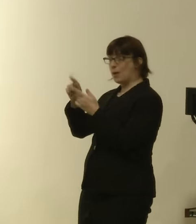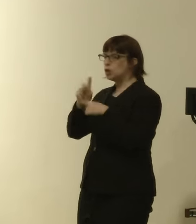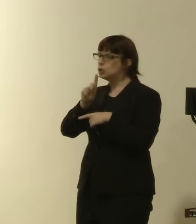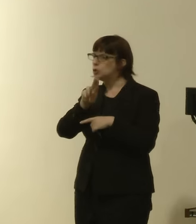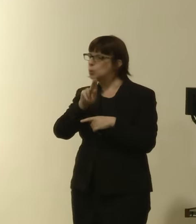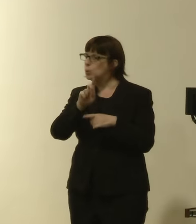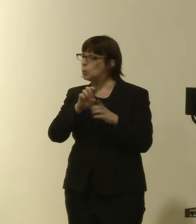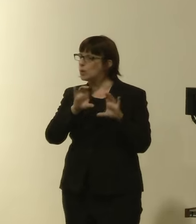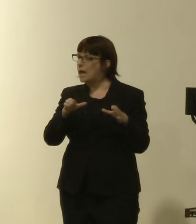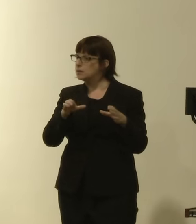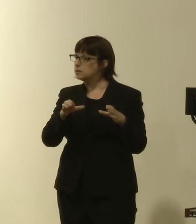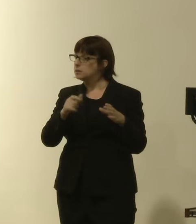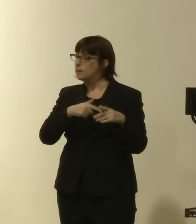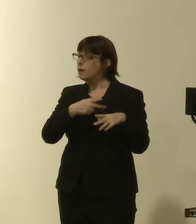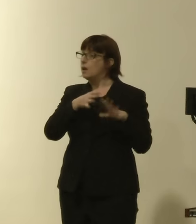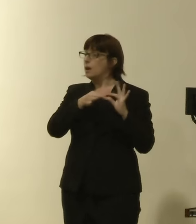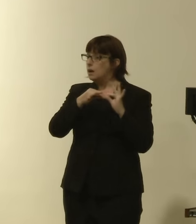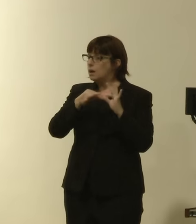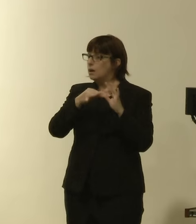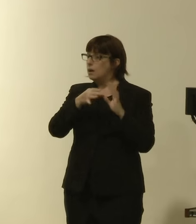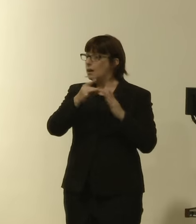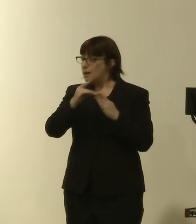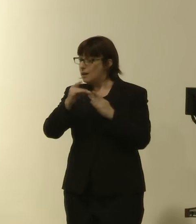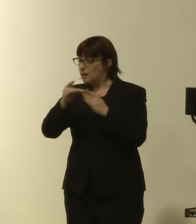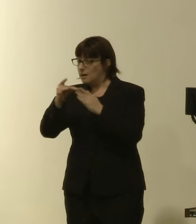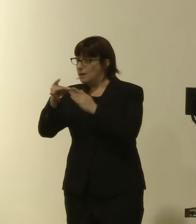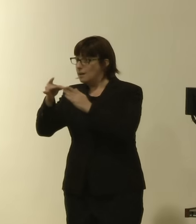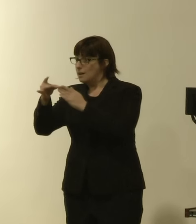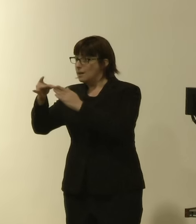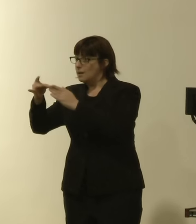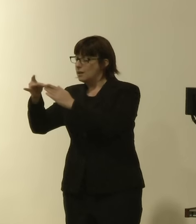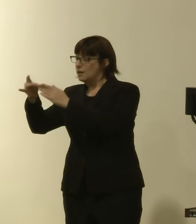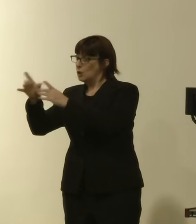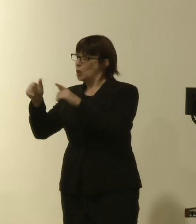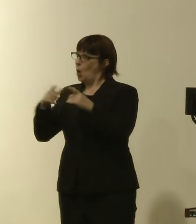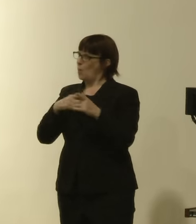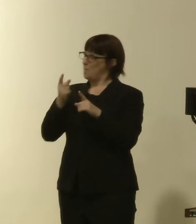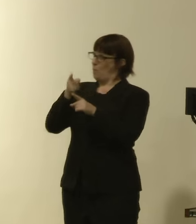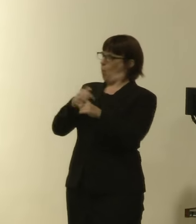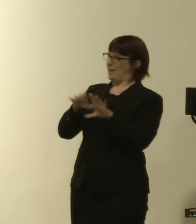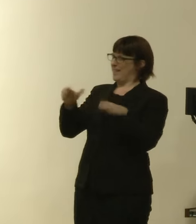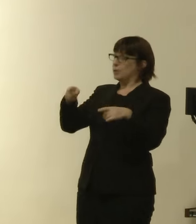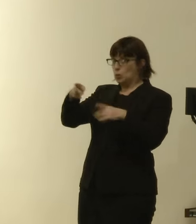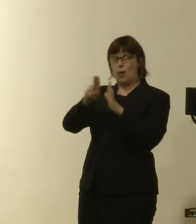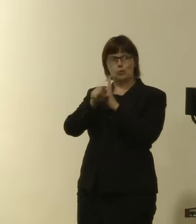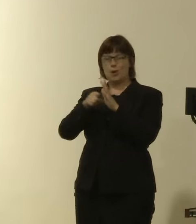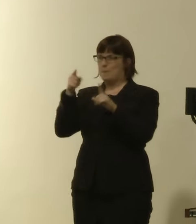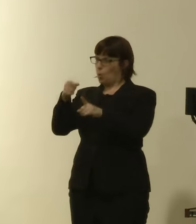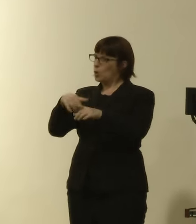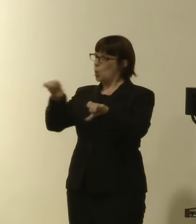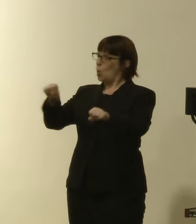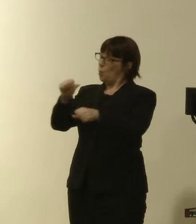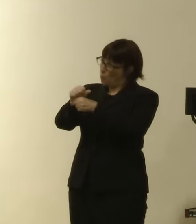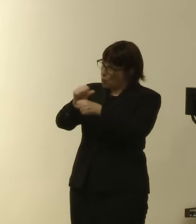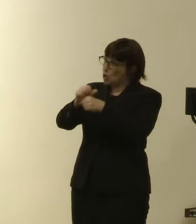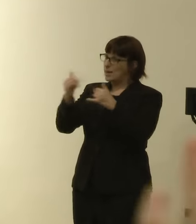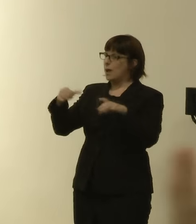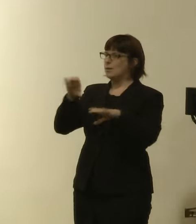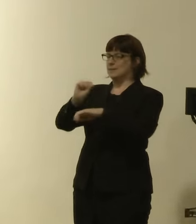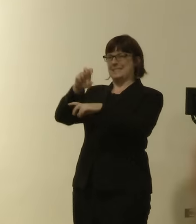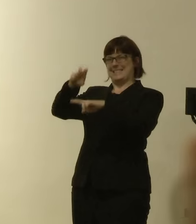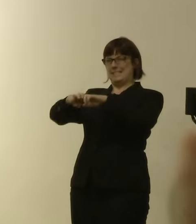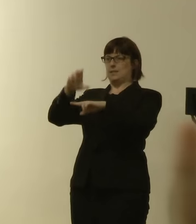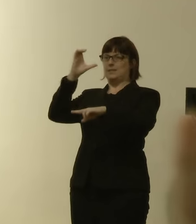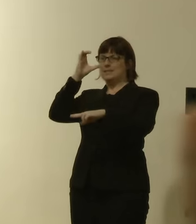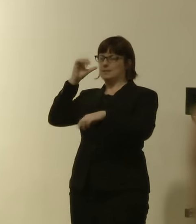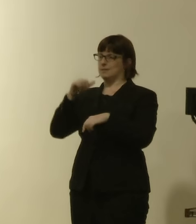that you can learn from classes, and the other good news is that's what you're supposed to be doing here. He likes my